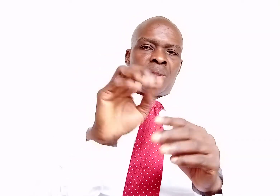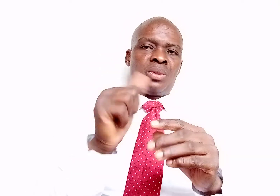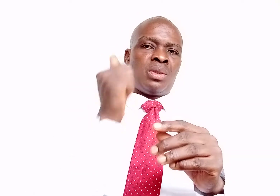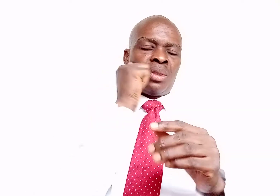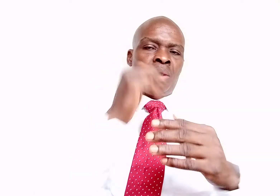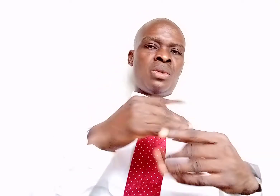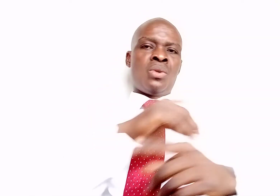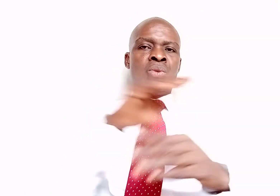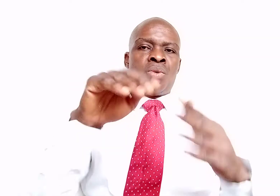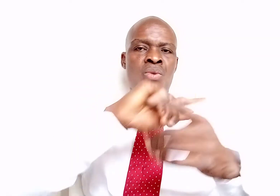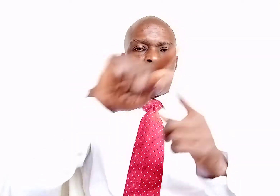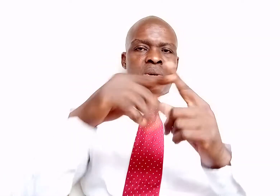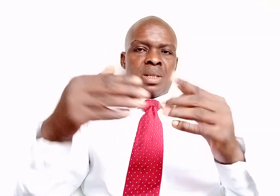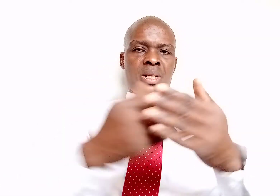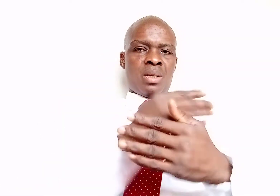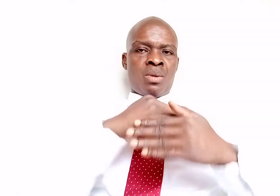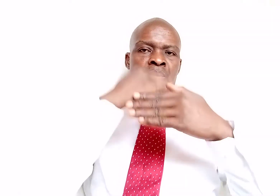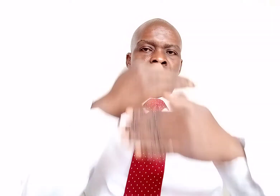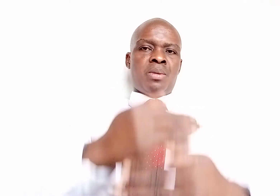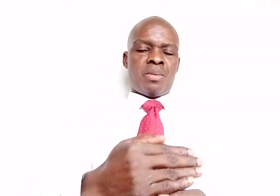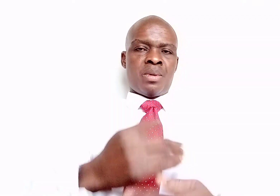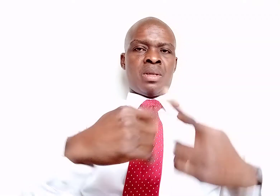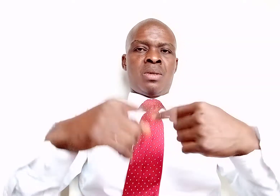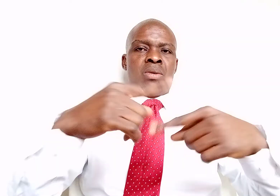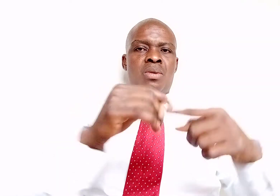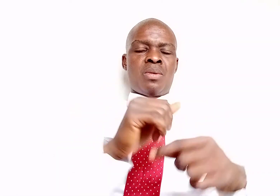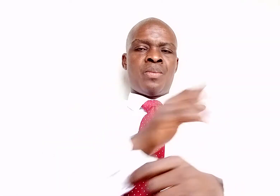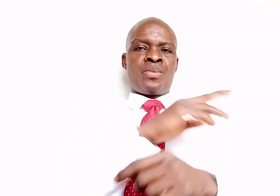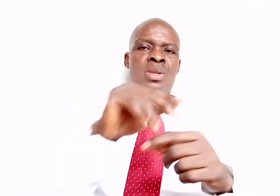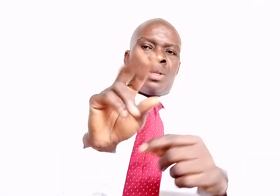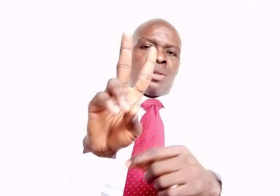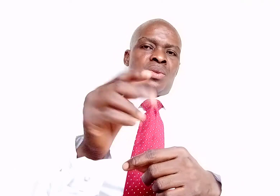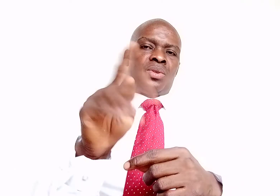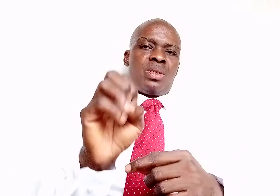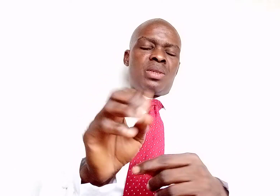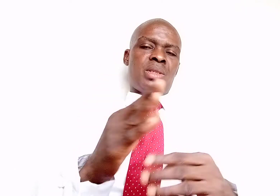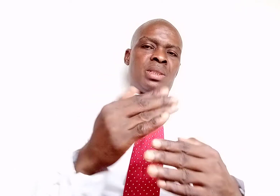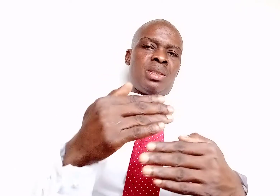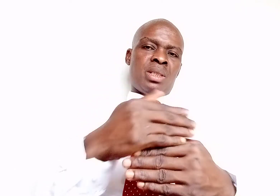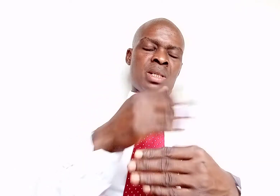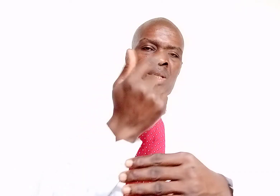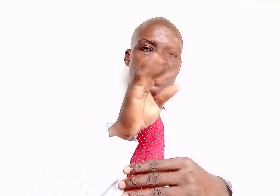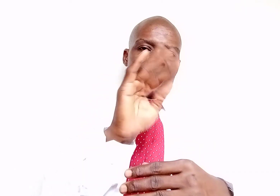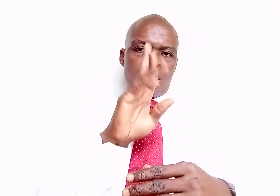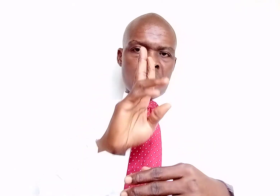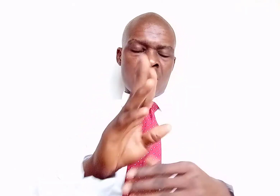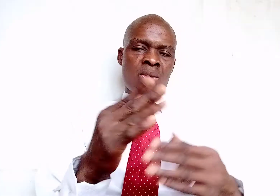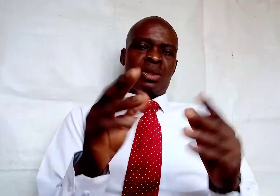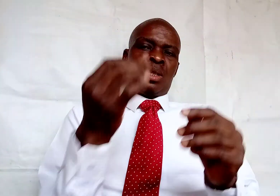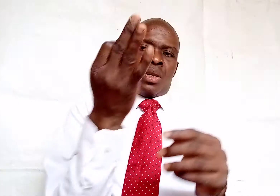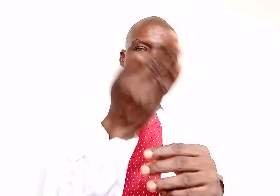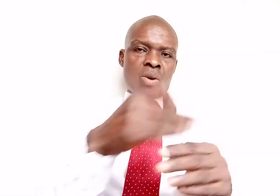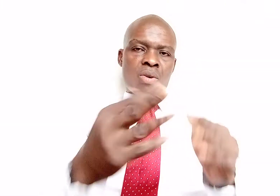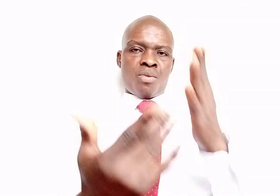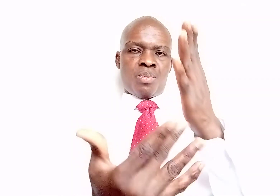occurs. It is the changing of the uterus lining that consists of blood and tissue from